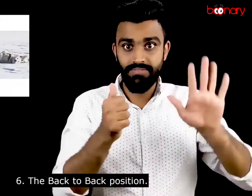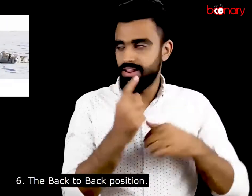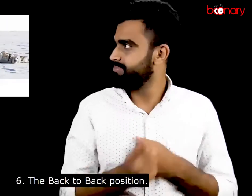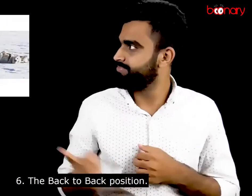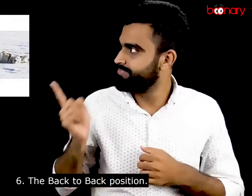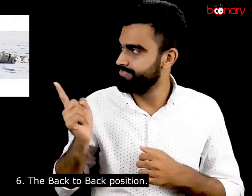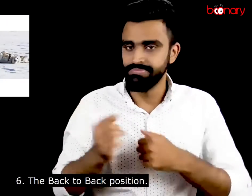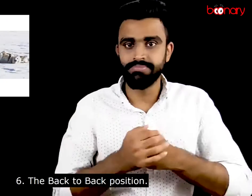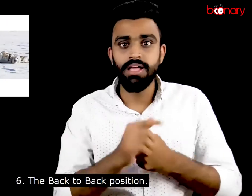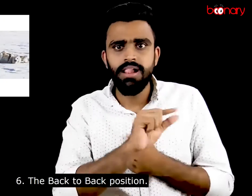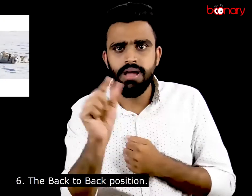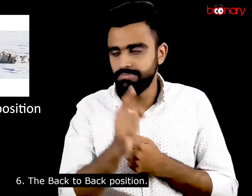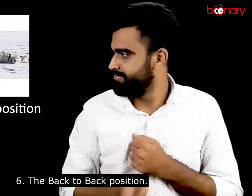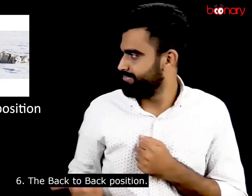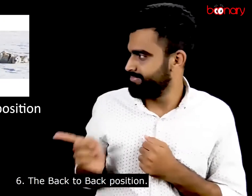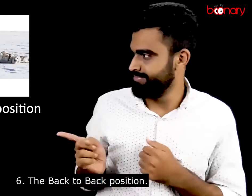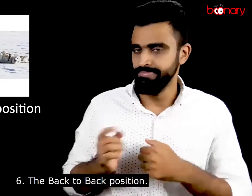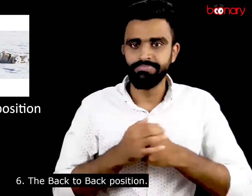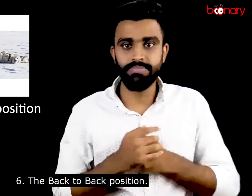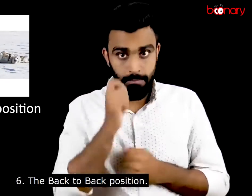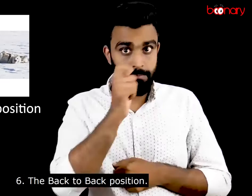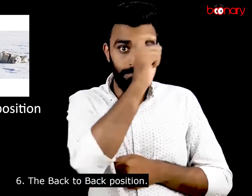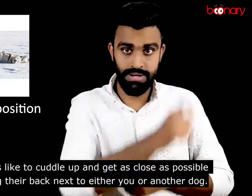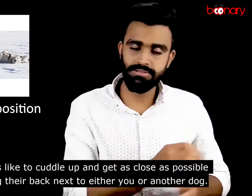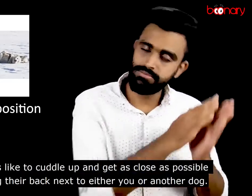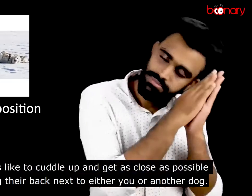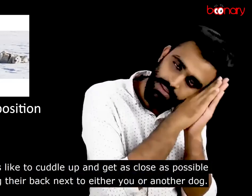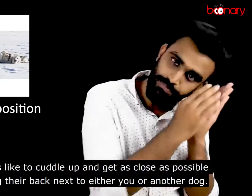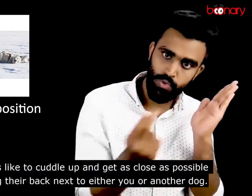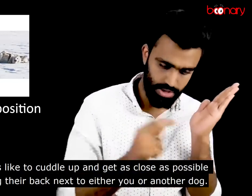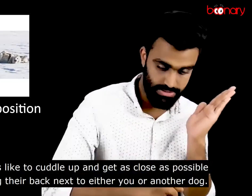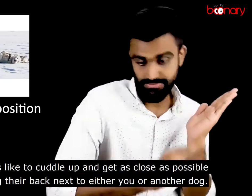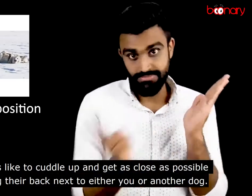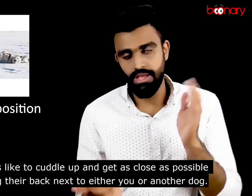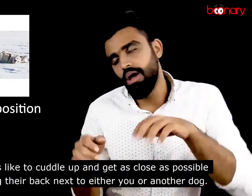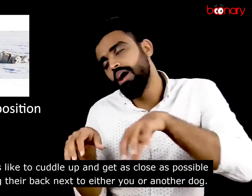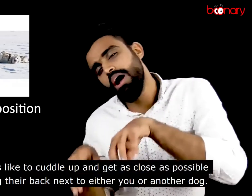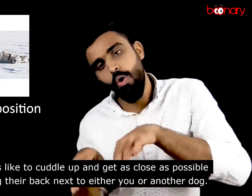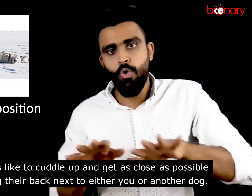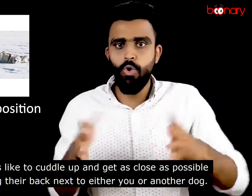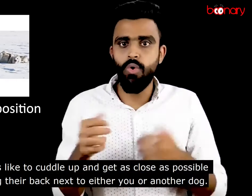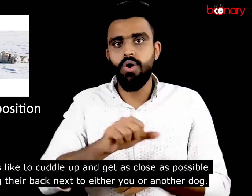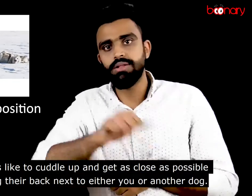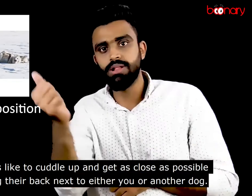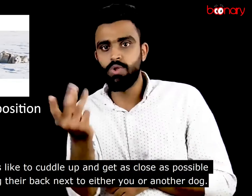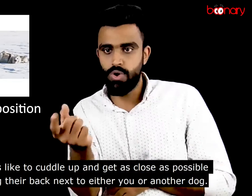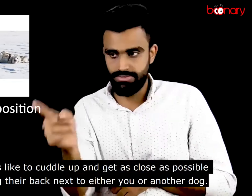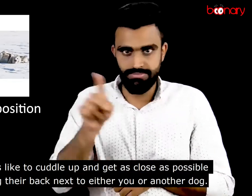Number 6. The back-to-back position. Some dogs like to cuddle up and get as close as possible by placing their